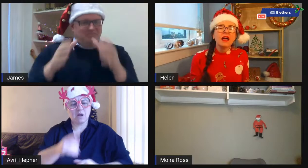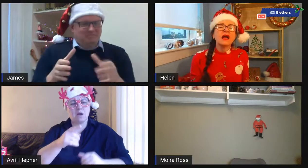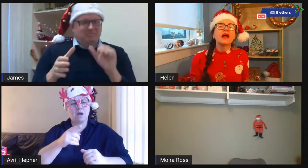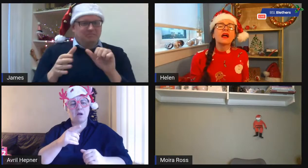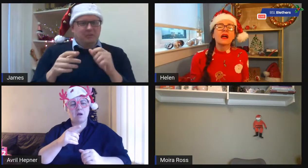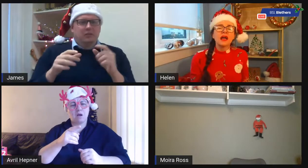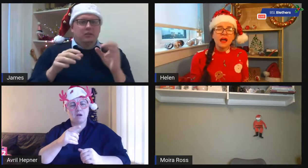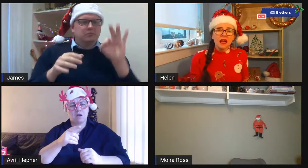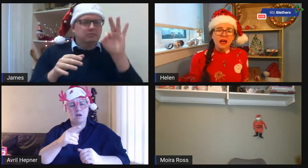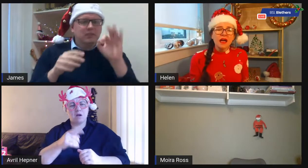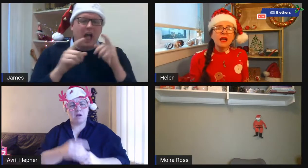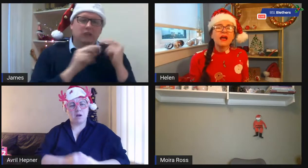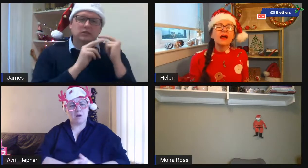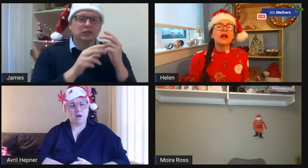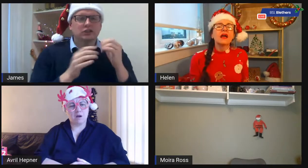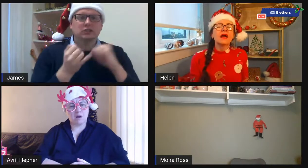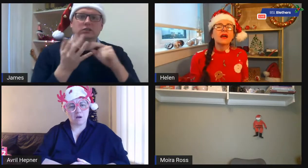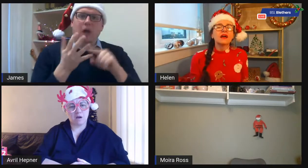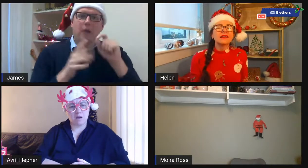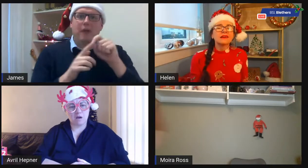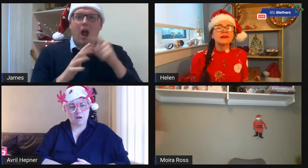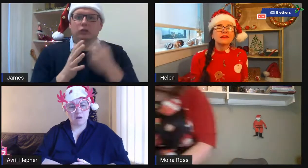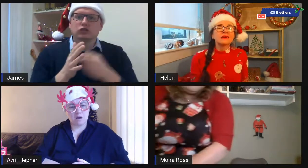in it and it became more of a pudding.